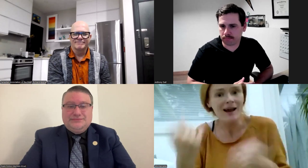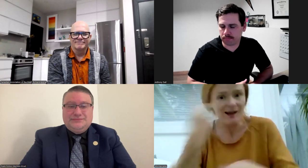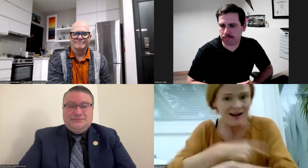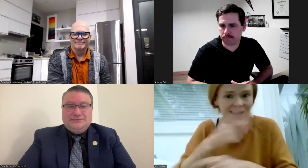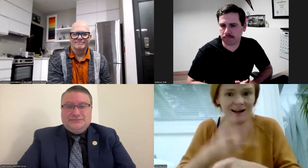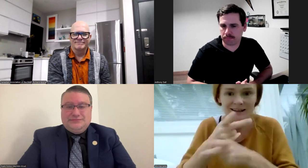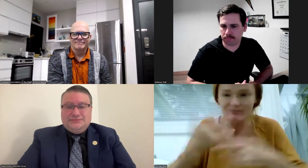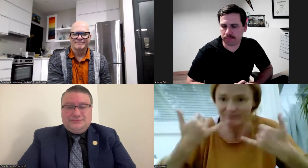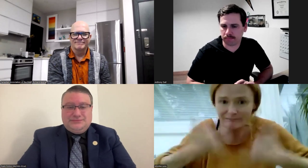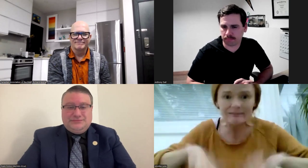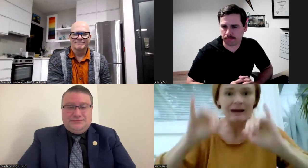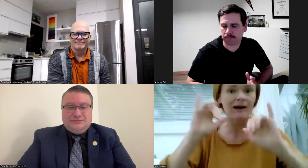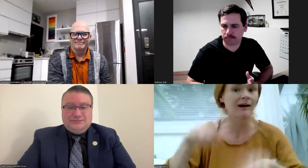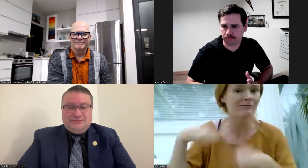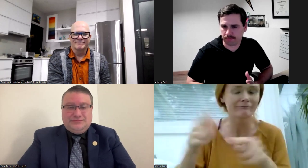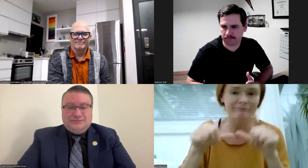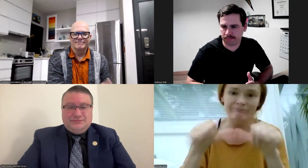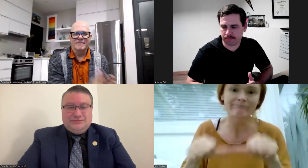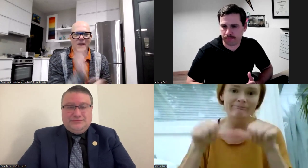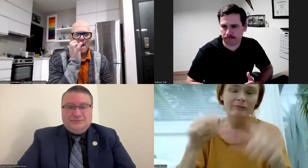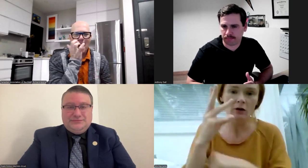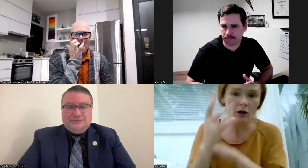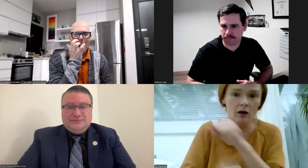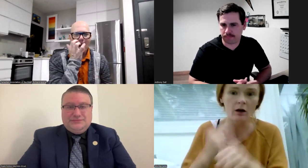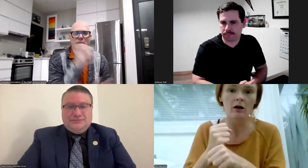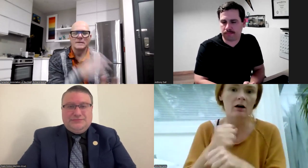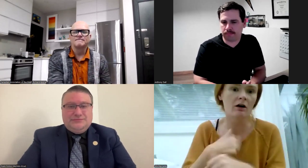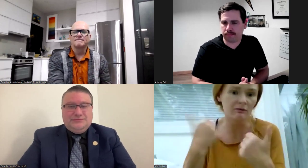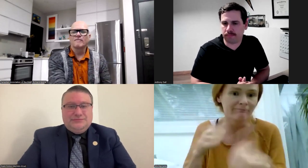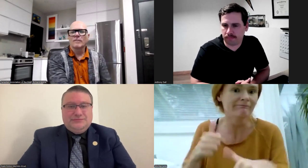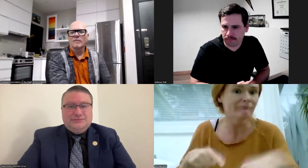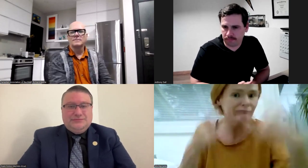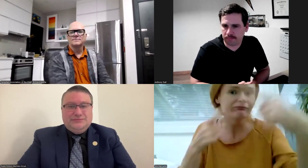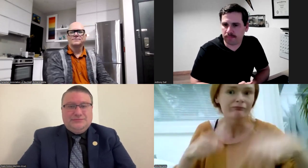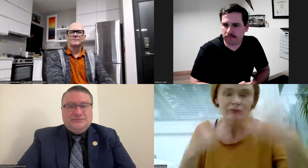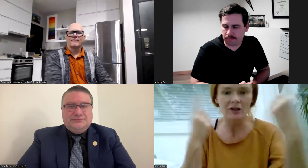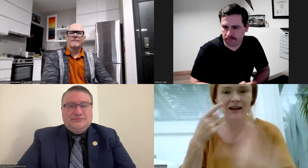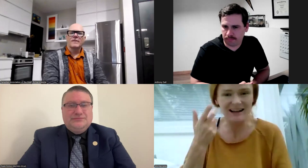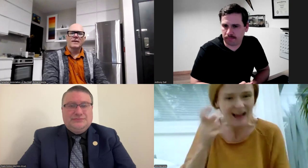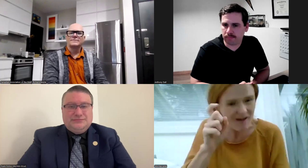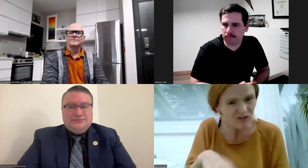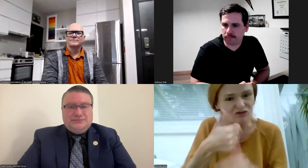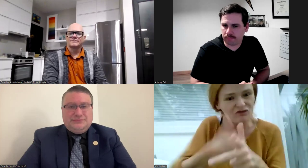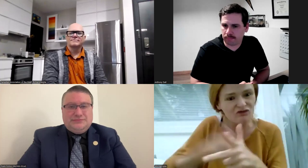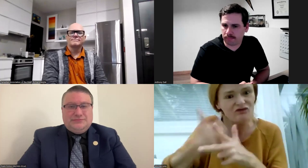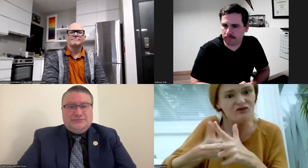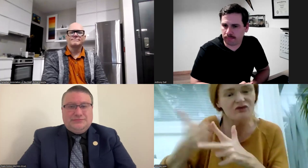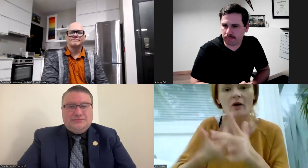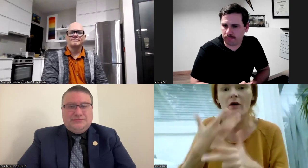culture. They don't understand deaf culture, and they're still not getting the support that they need. So, I mean, it's been 6 years that I've been advocating for my